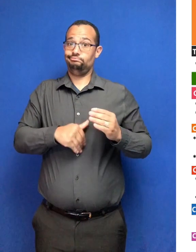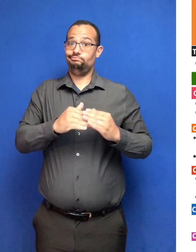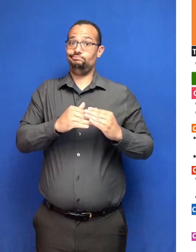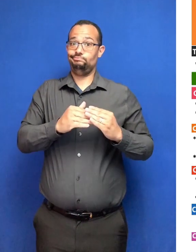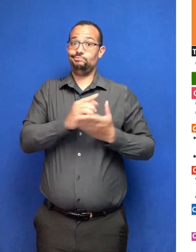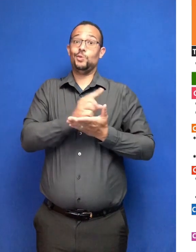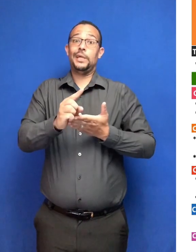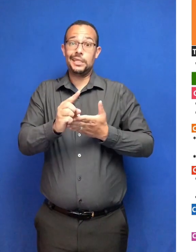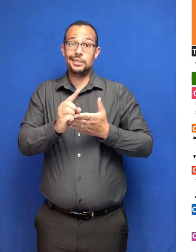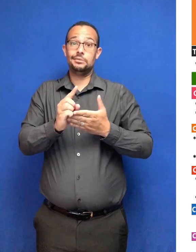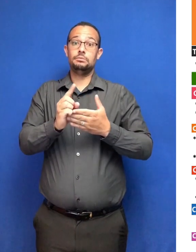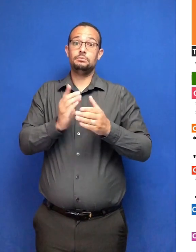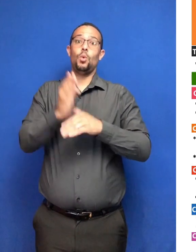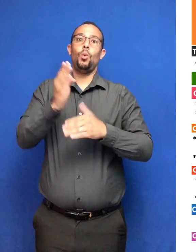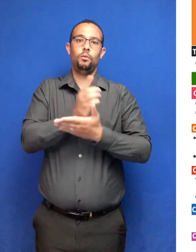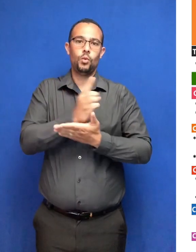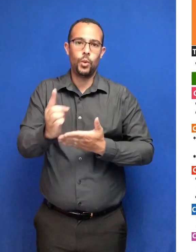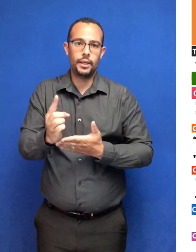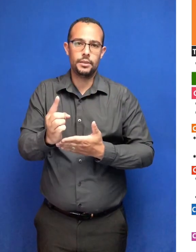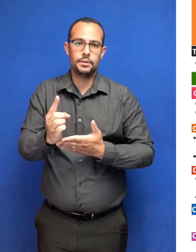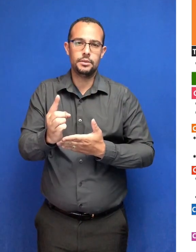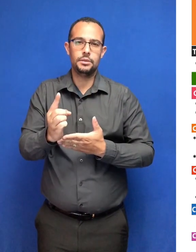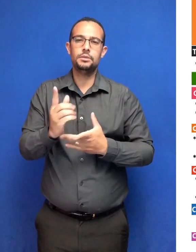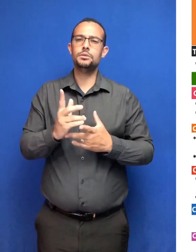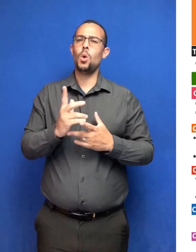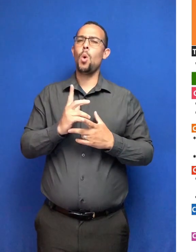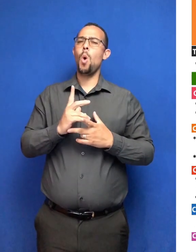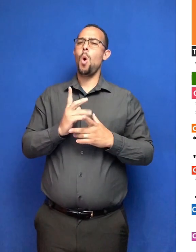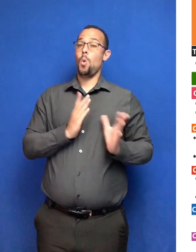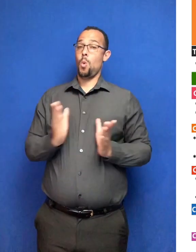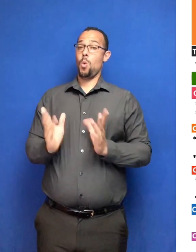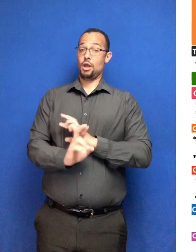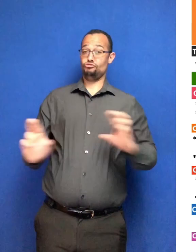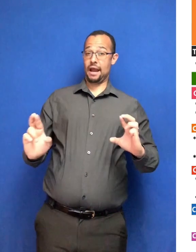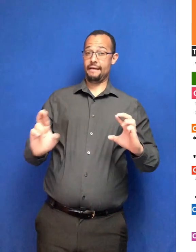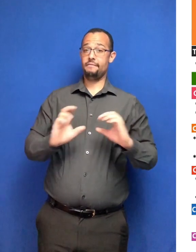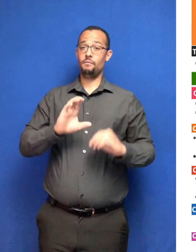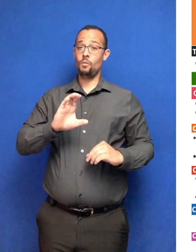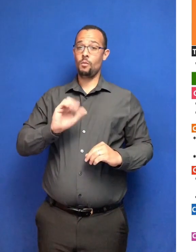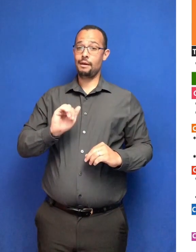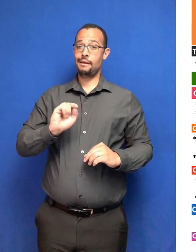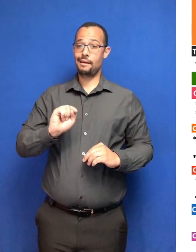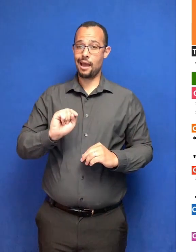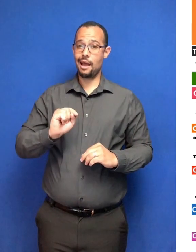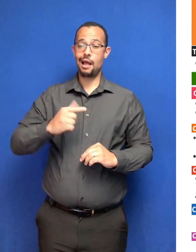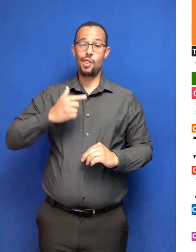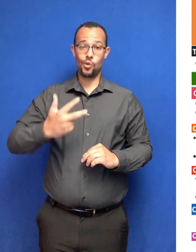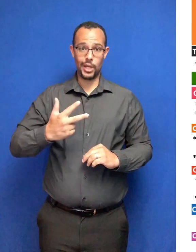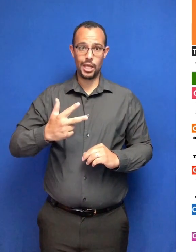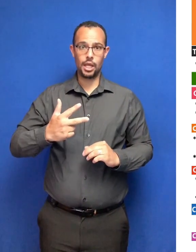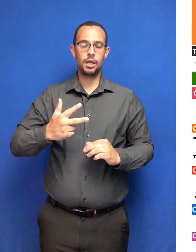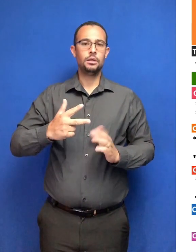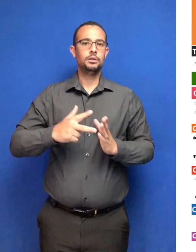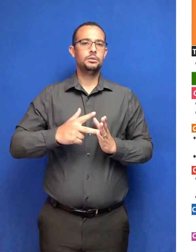more. So at this level, when we're preparing for a Category 3, it requires all